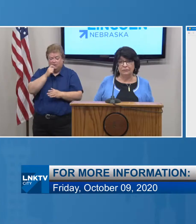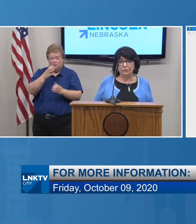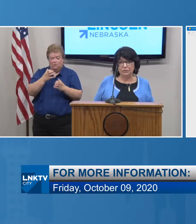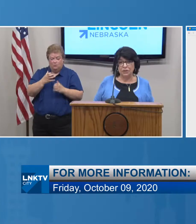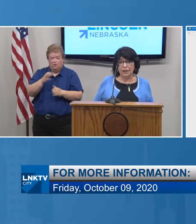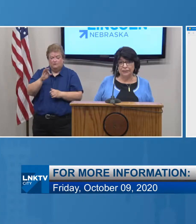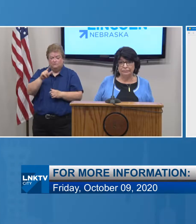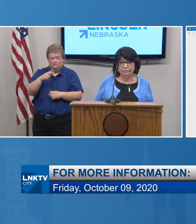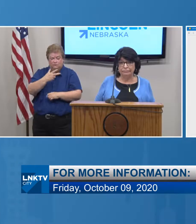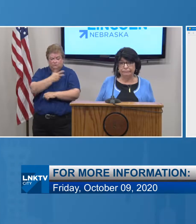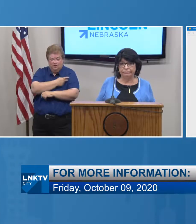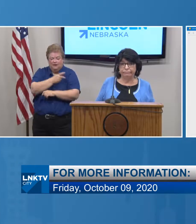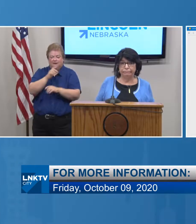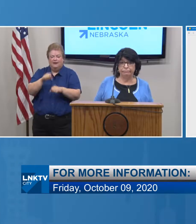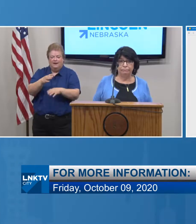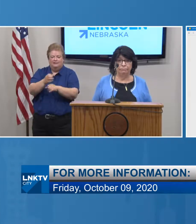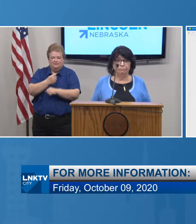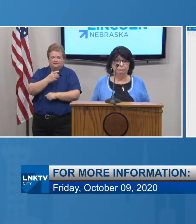get a flu shot.